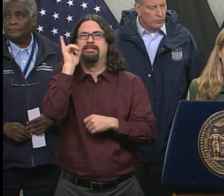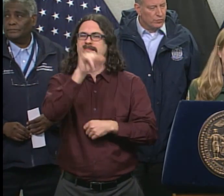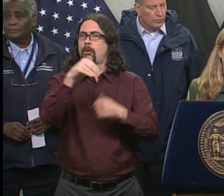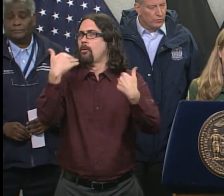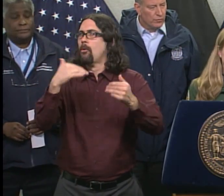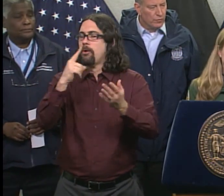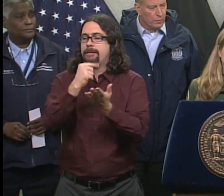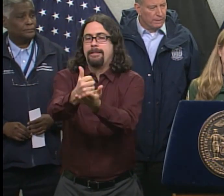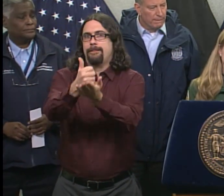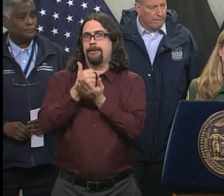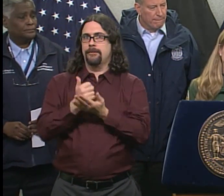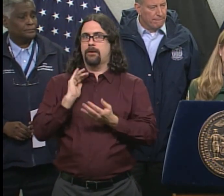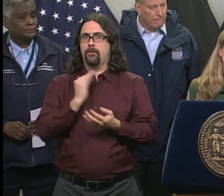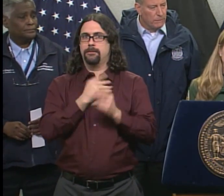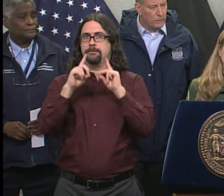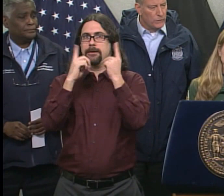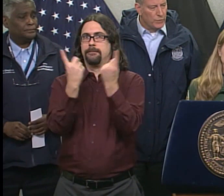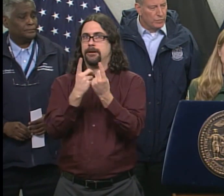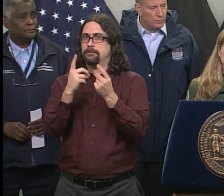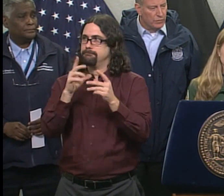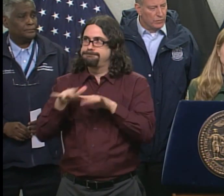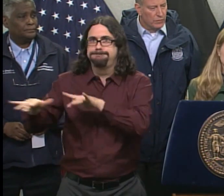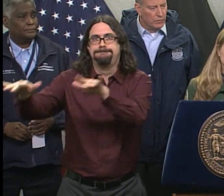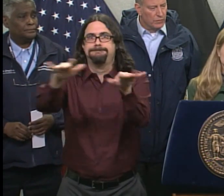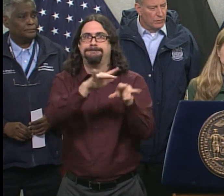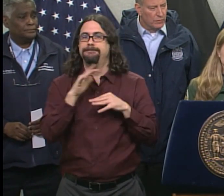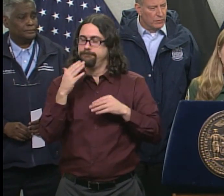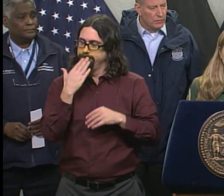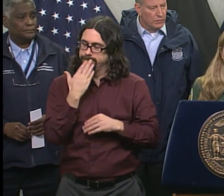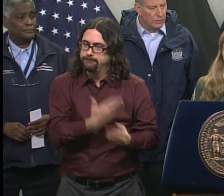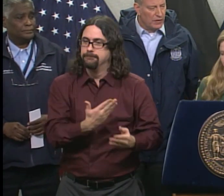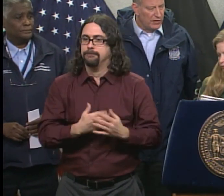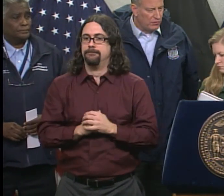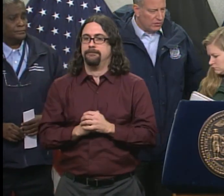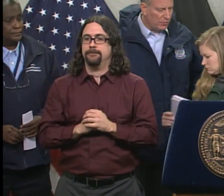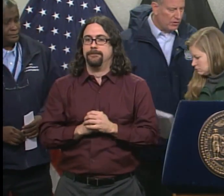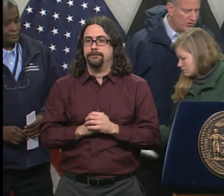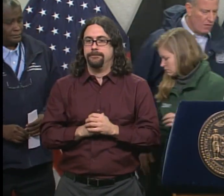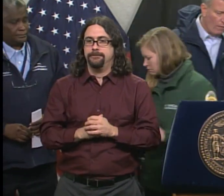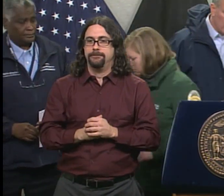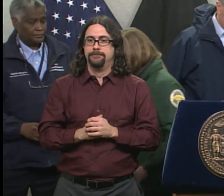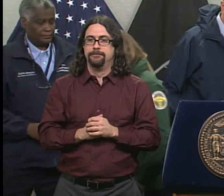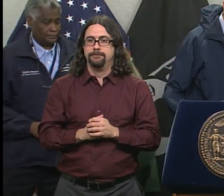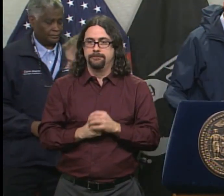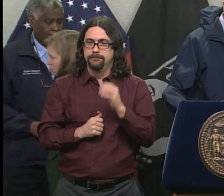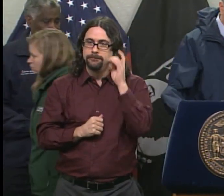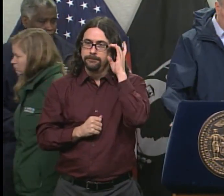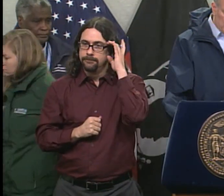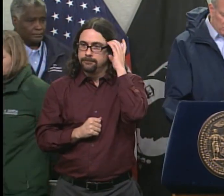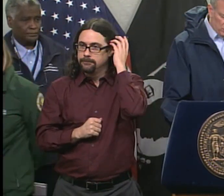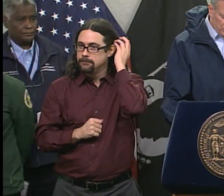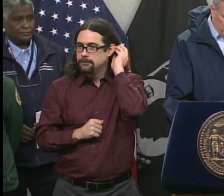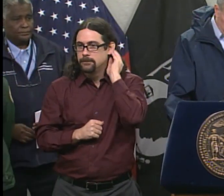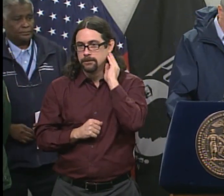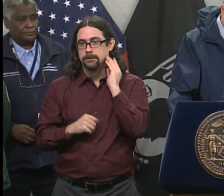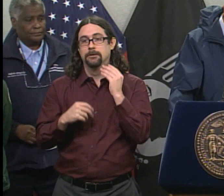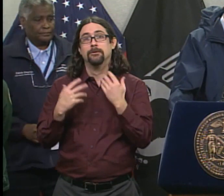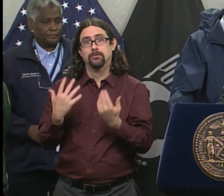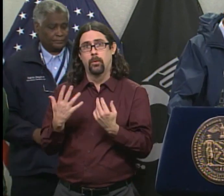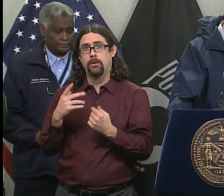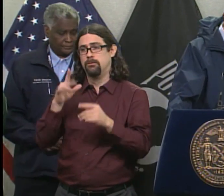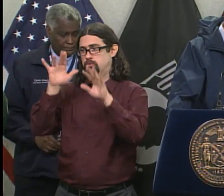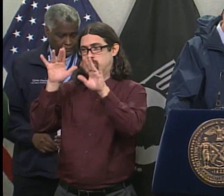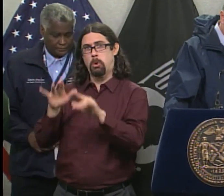us an opportunity to start fully clearing, which is an accomplishment. Thank you. Thank you very much. Now talking about our roads all over the city,